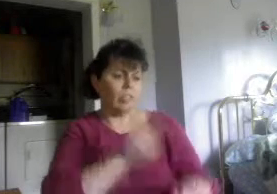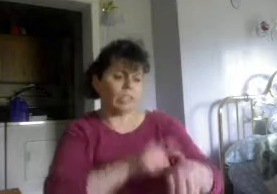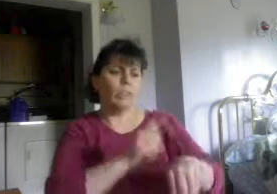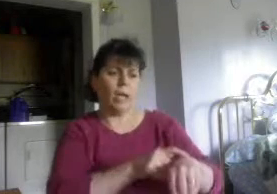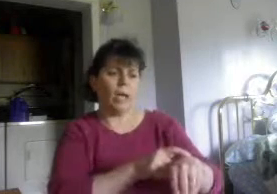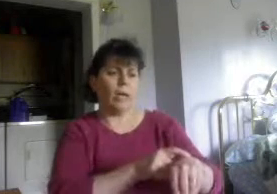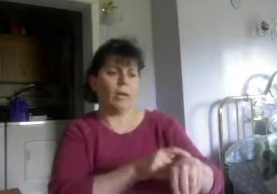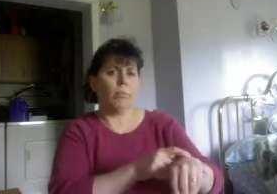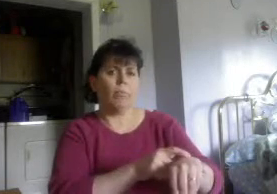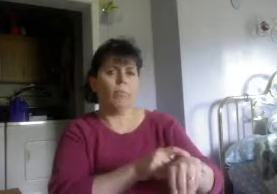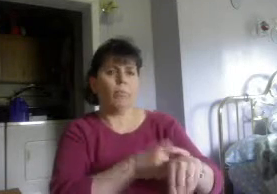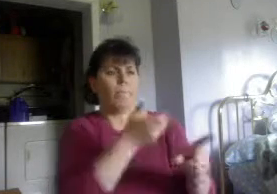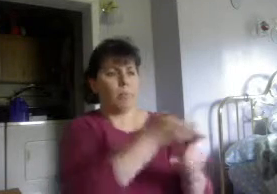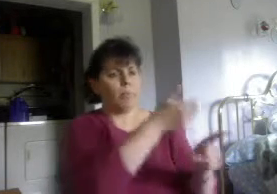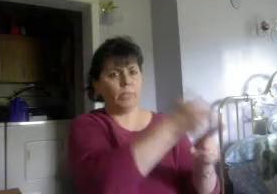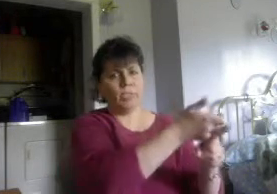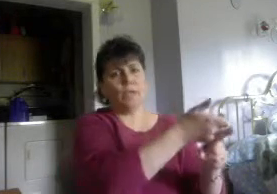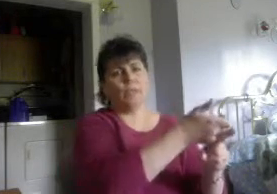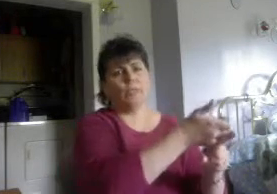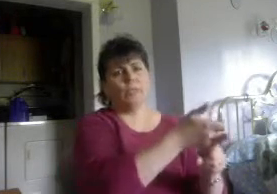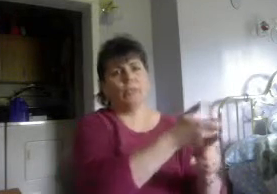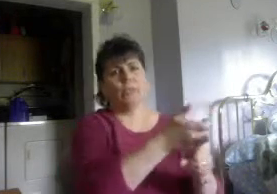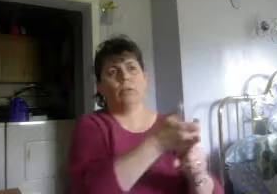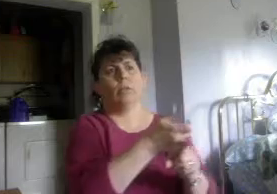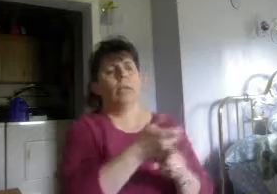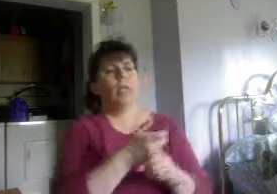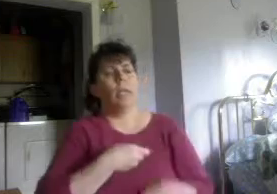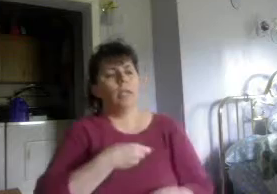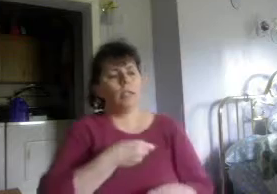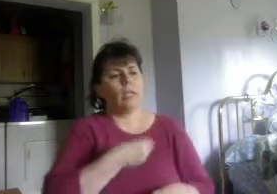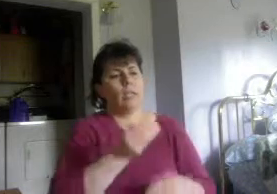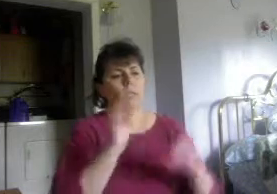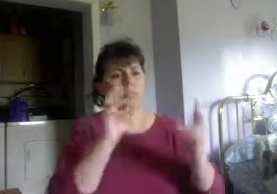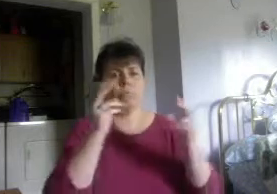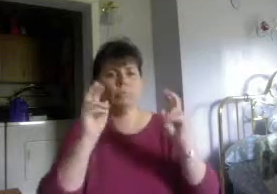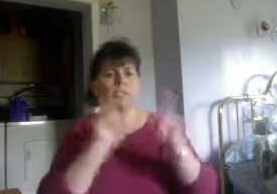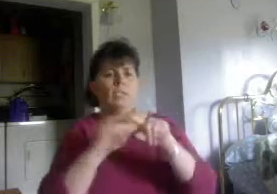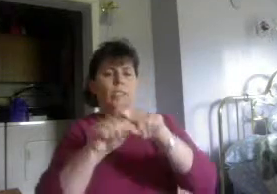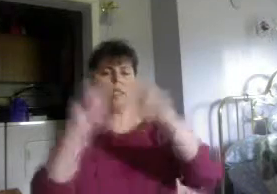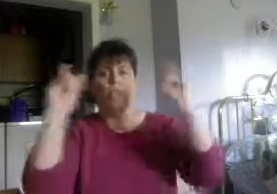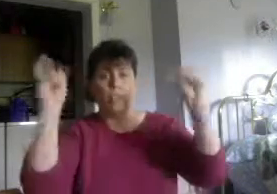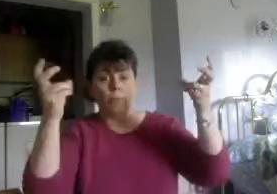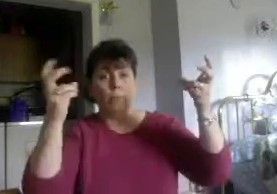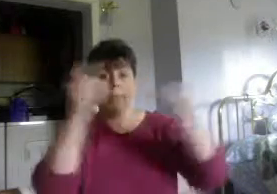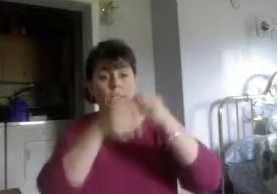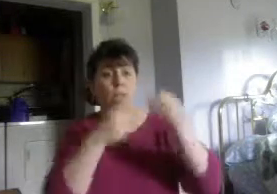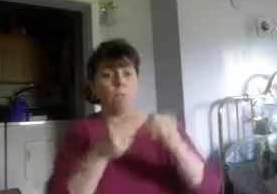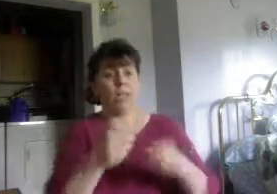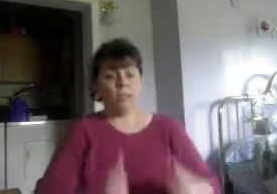of topics that affect their lives, both personally and culturally. Examples of topics are